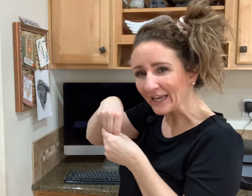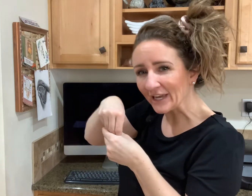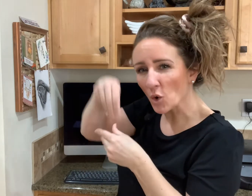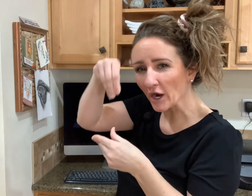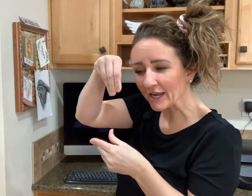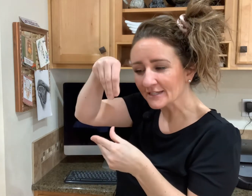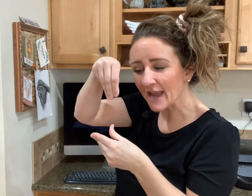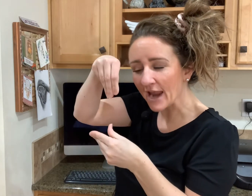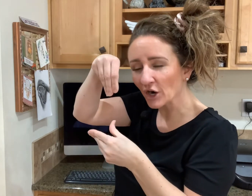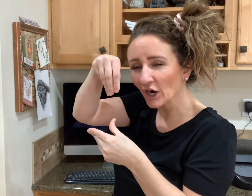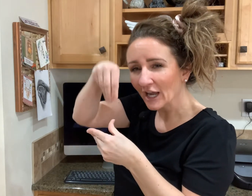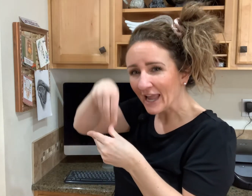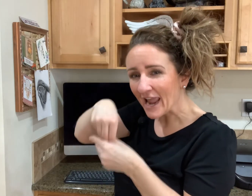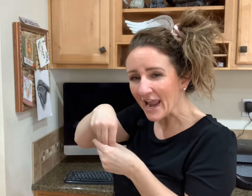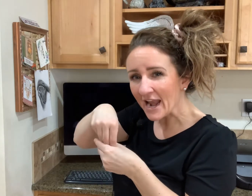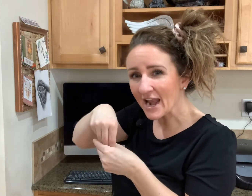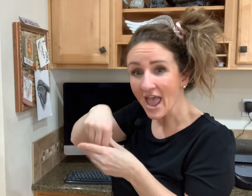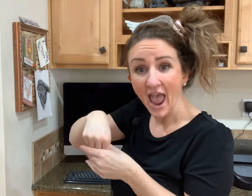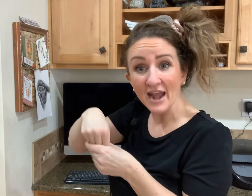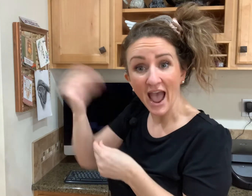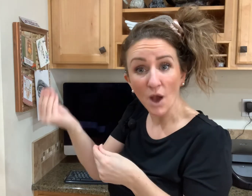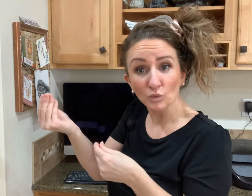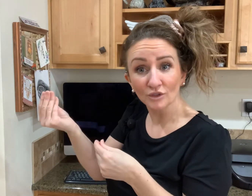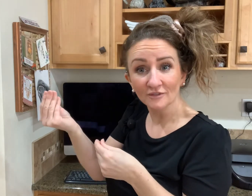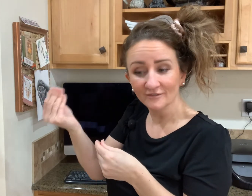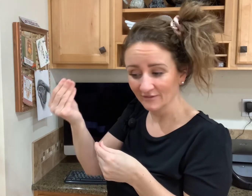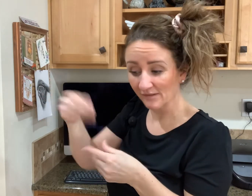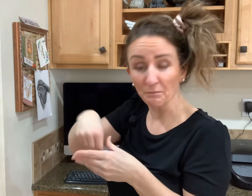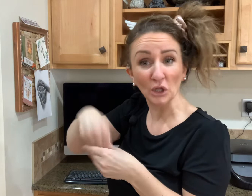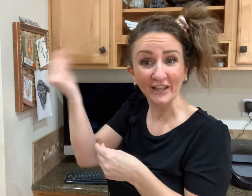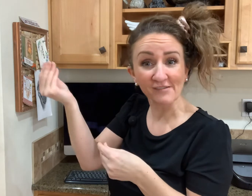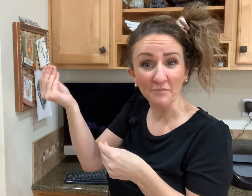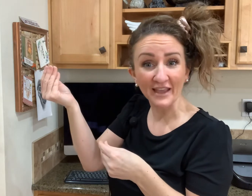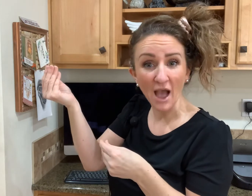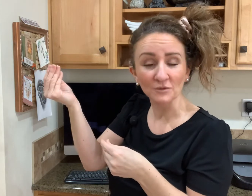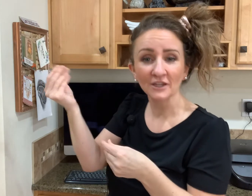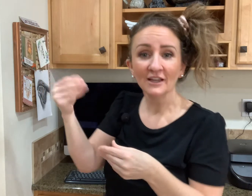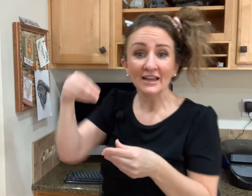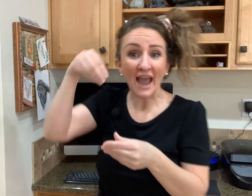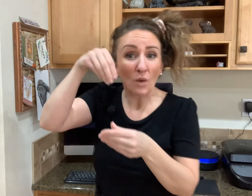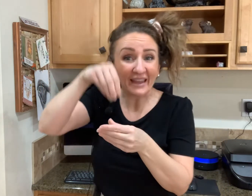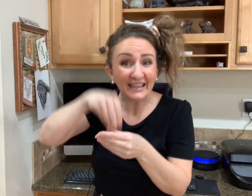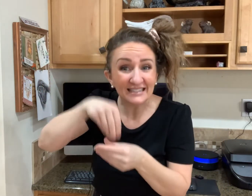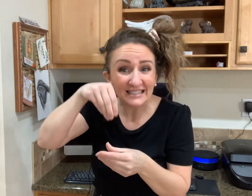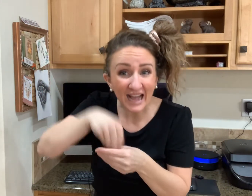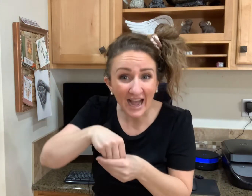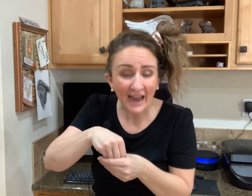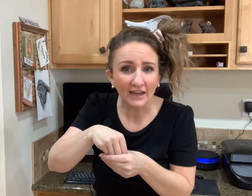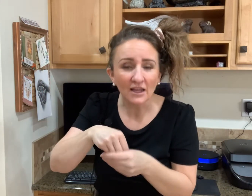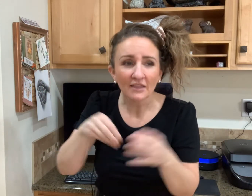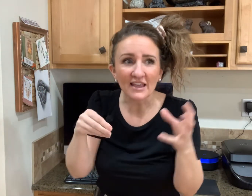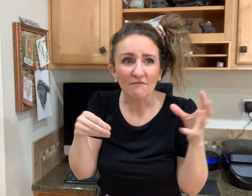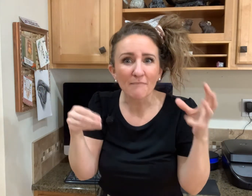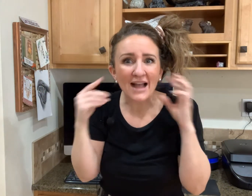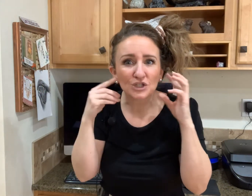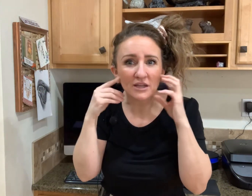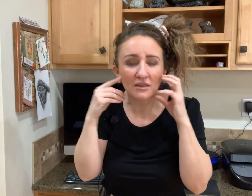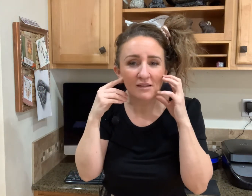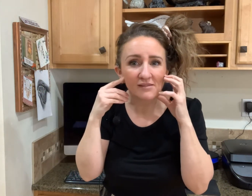or a container, in and out, just pulling something out. Now inside, think of matching the